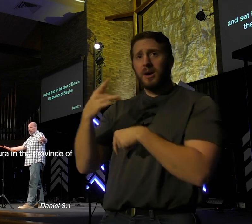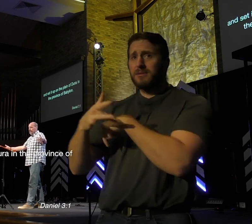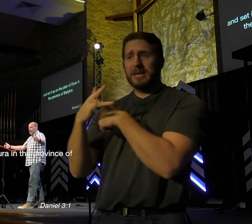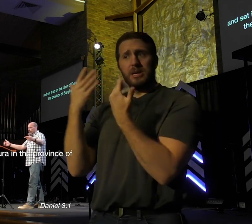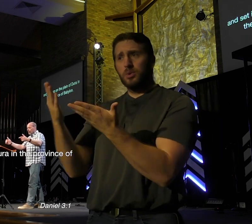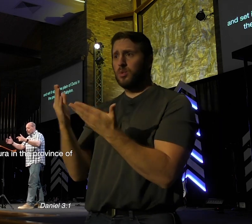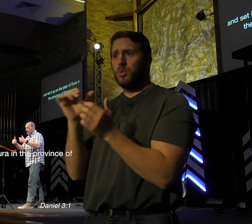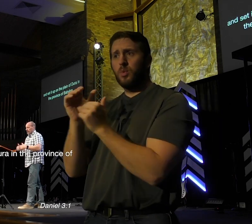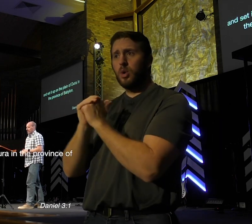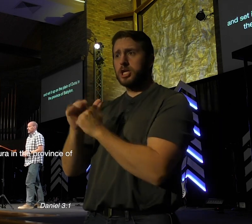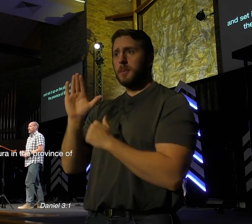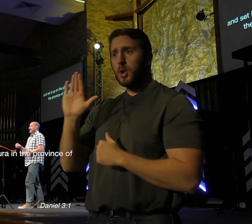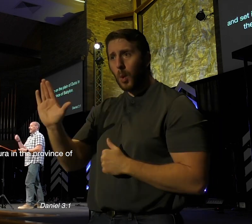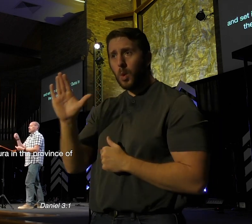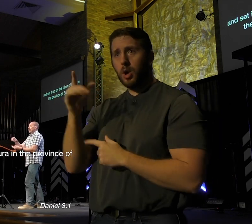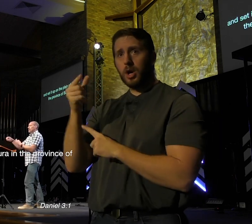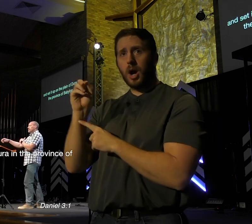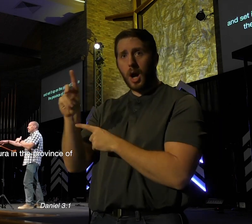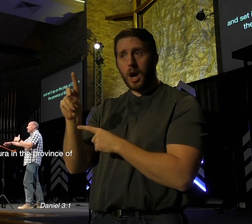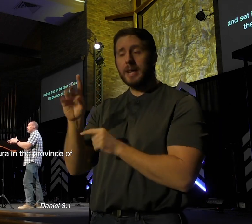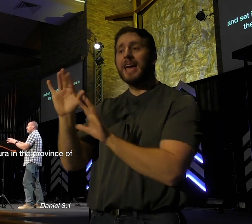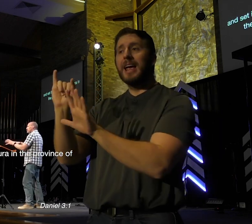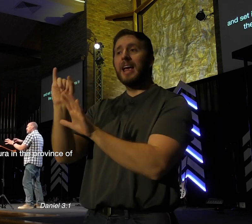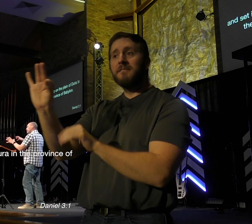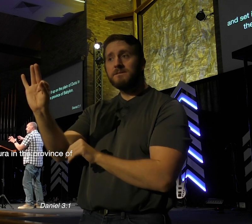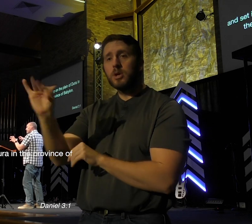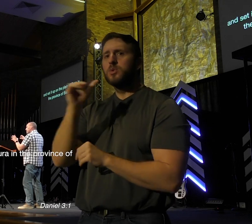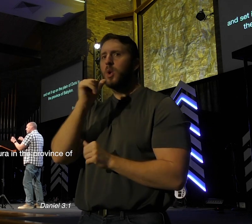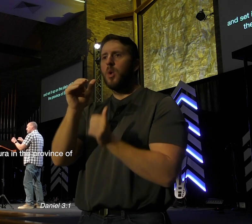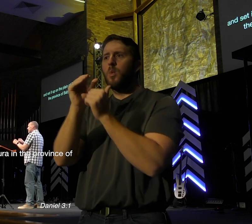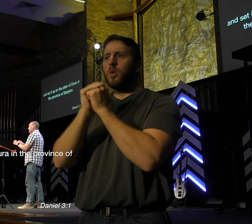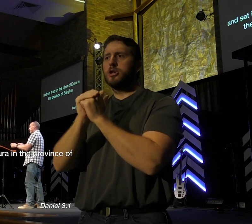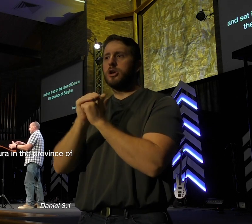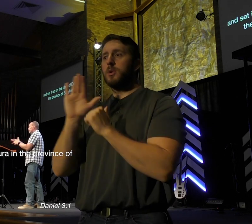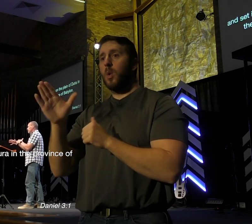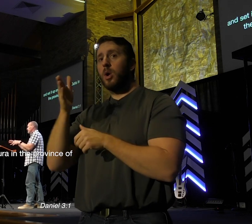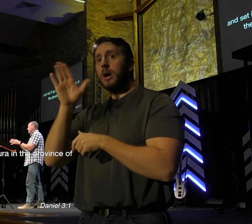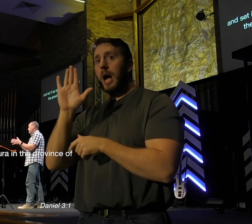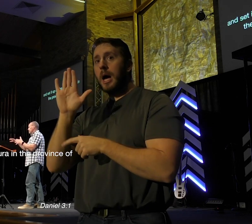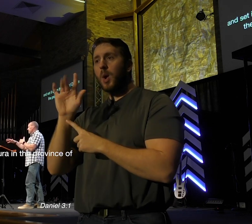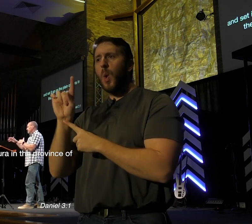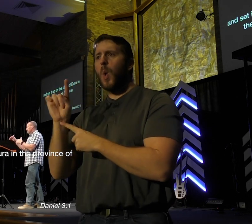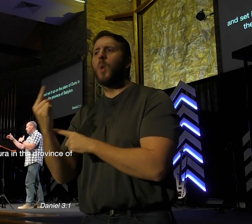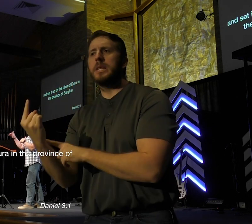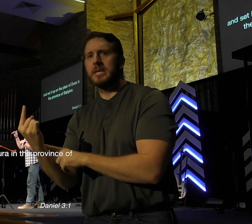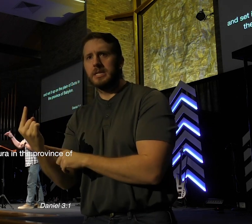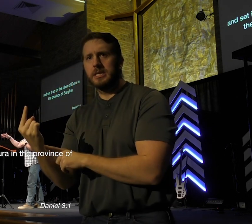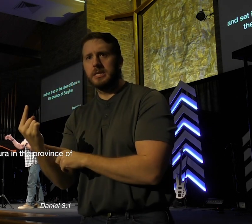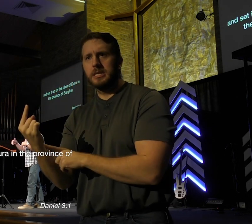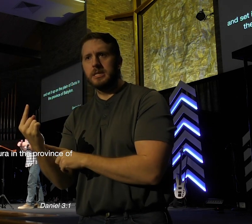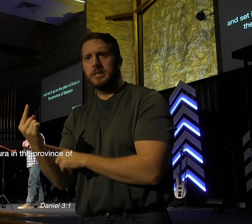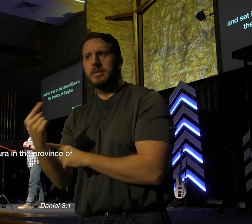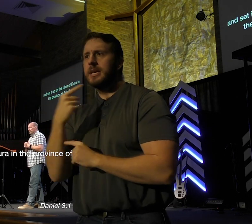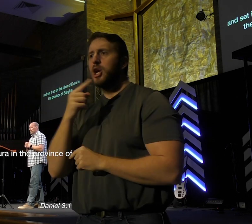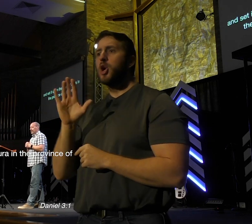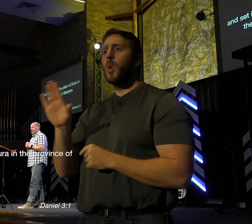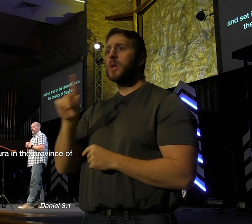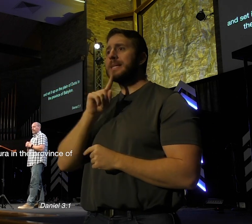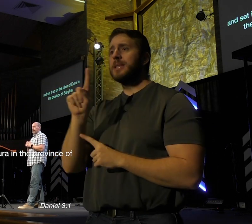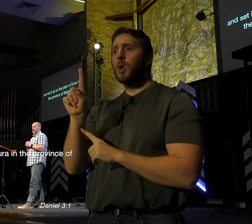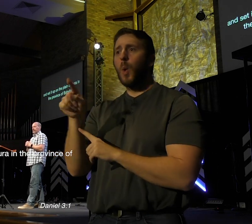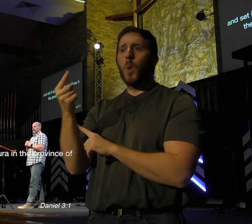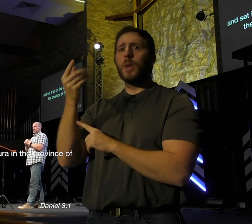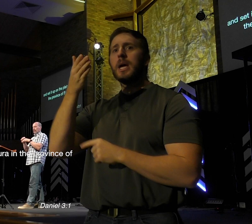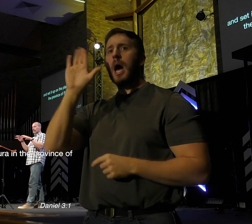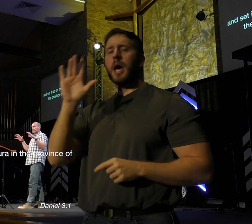to worship your own gods as long as you don't worship your God exclusively, as long as you don't claim that yours is the only